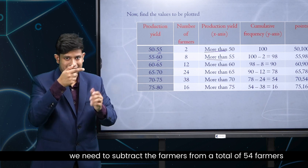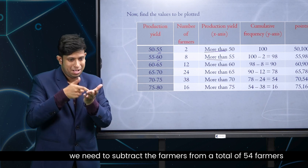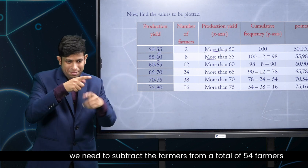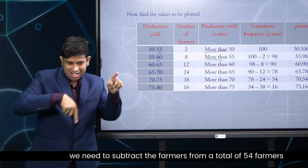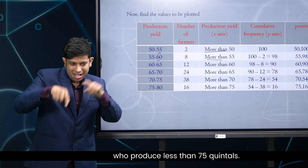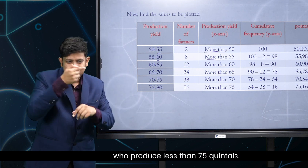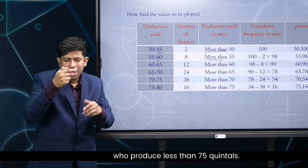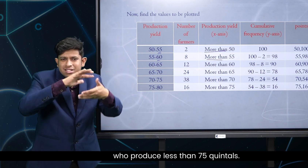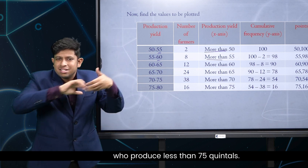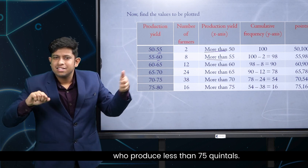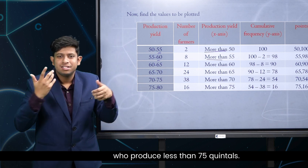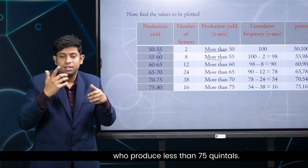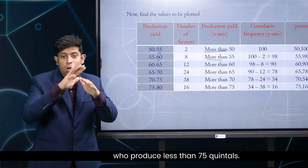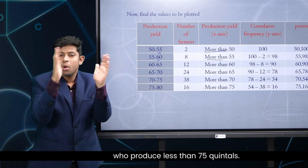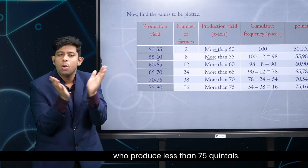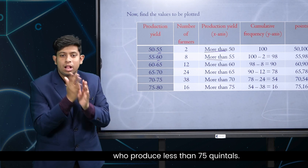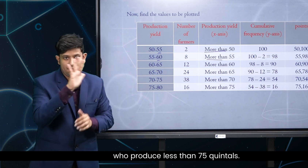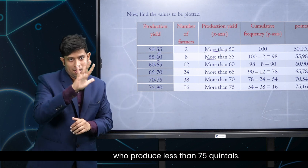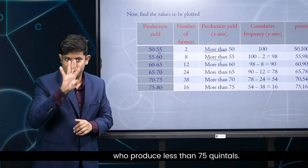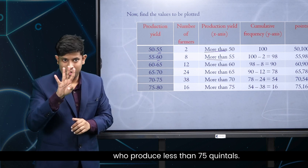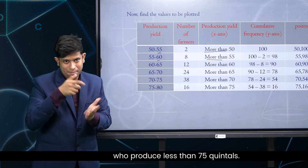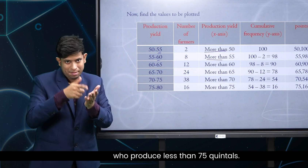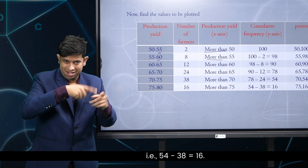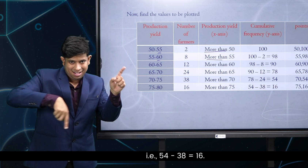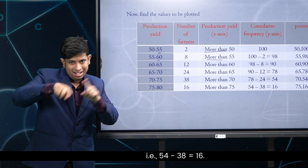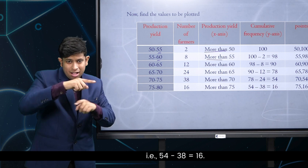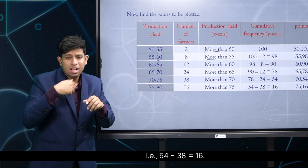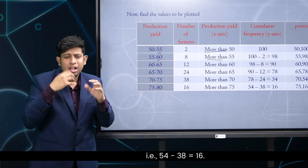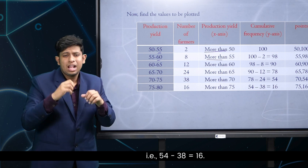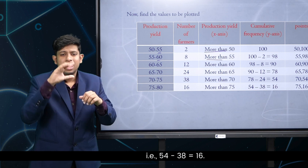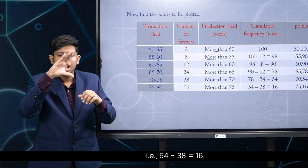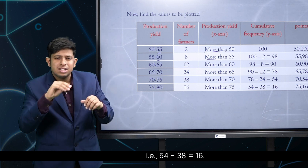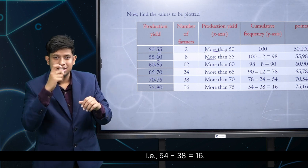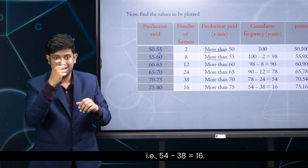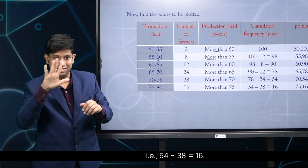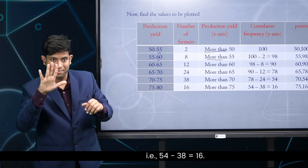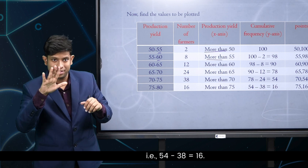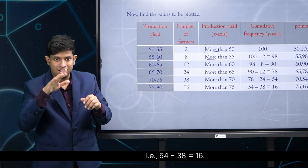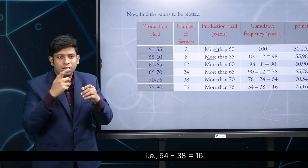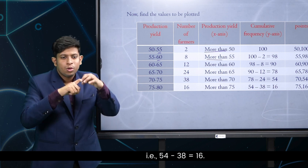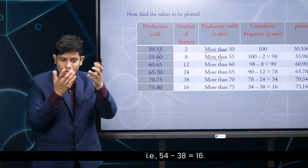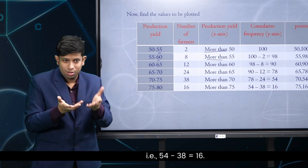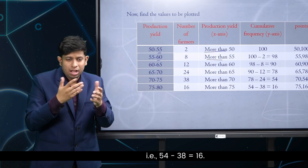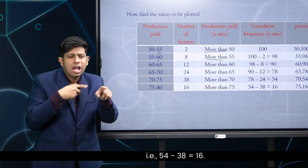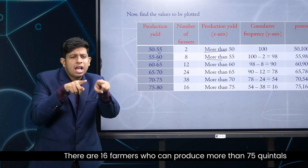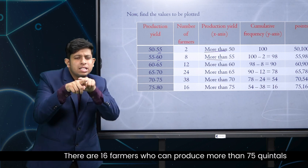farmers who produce less than 75 quintals. That is 54 minus 38 is equal to 16. There are